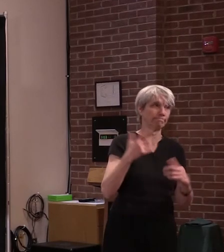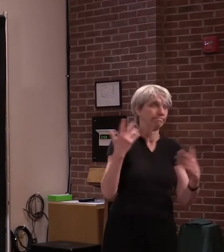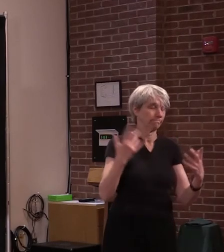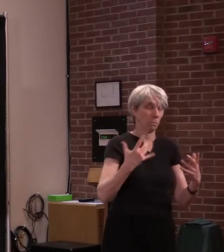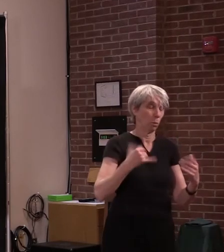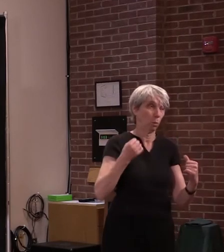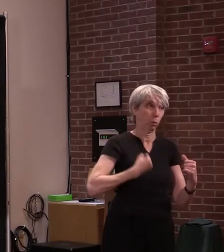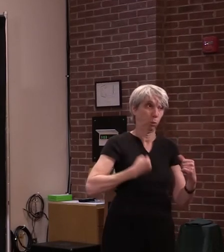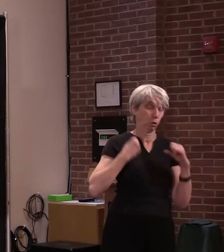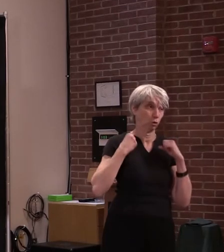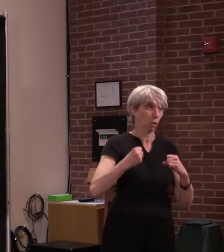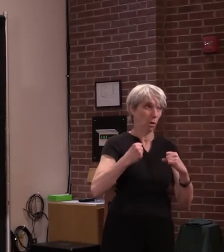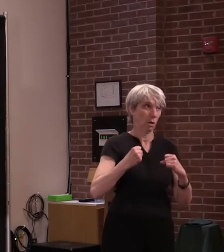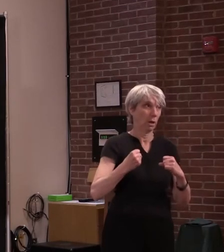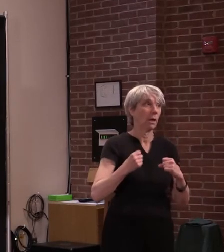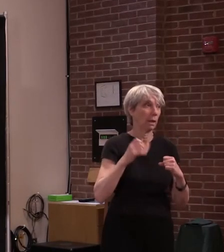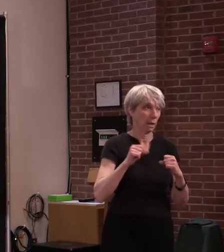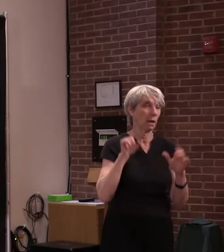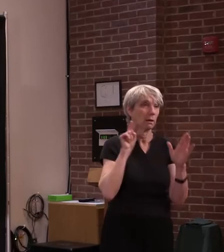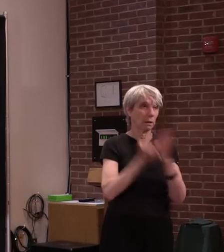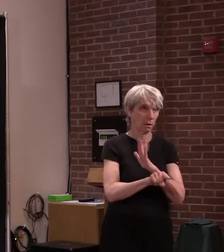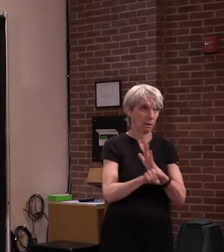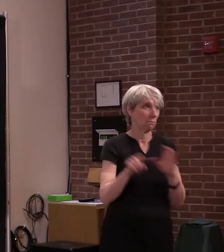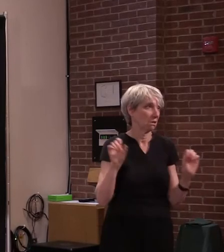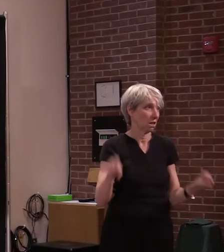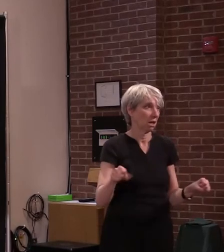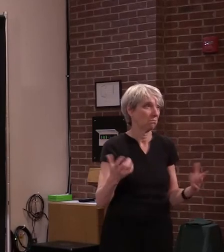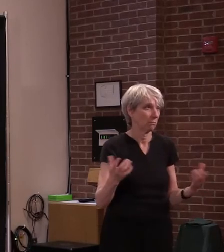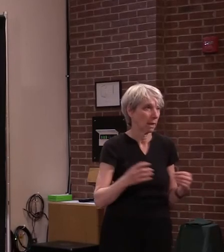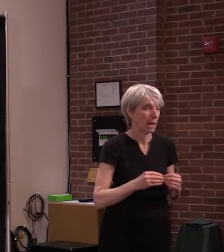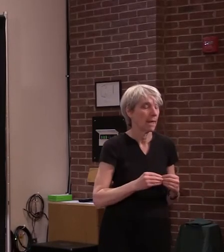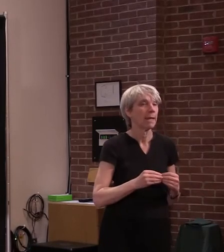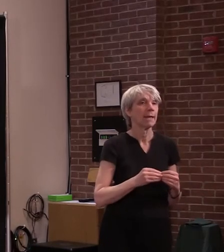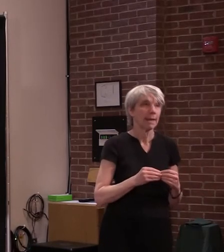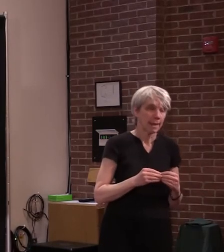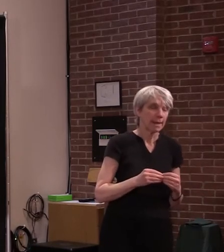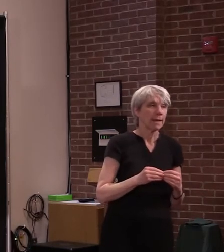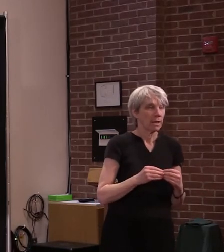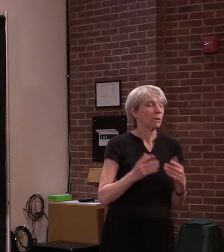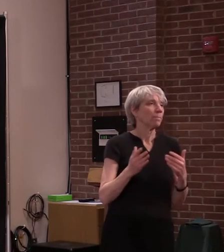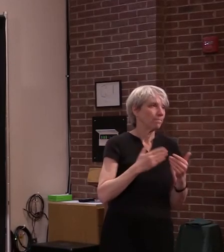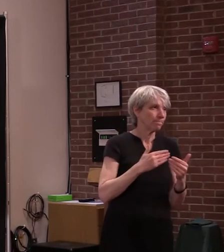the virus, and the nature of the virus. So again, we'll have to